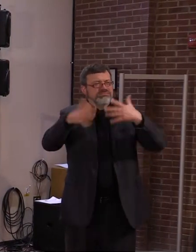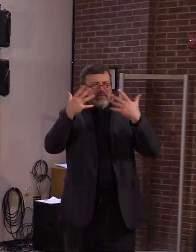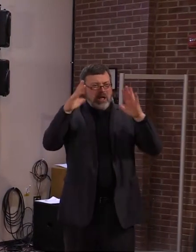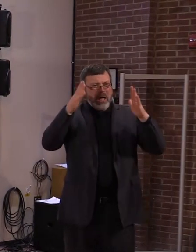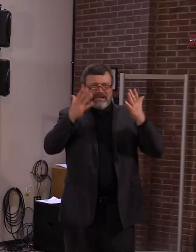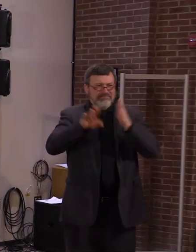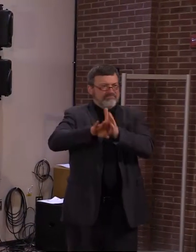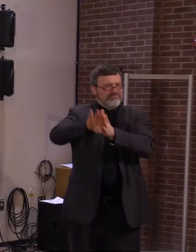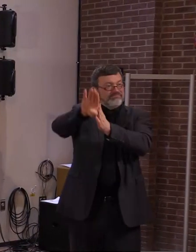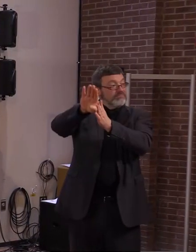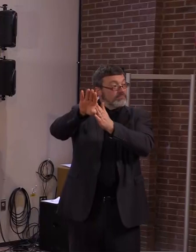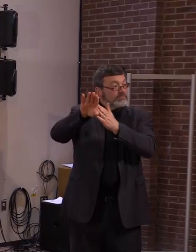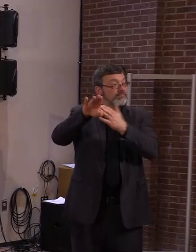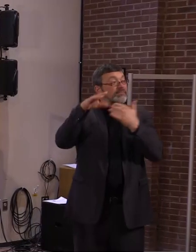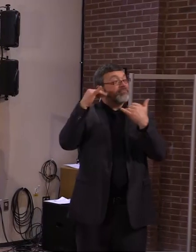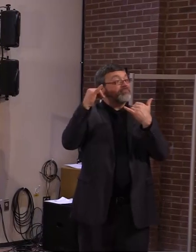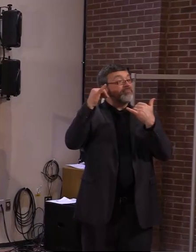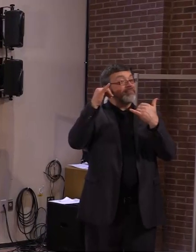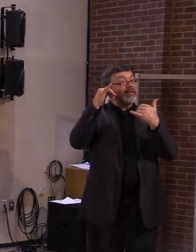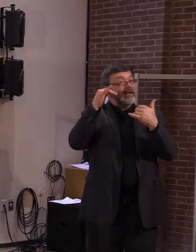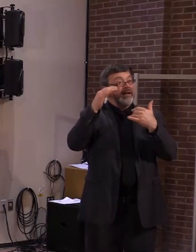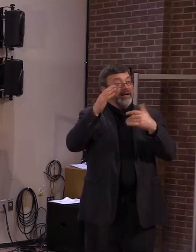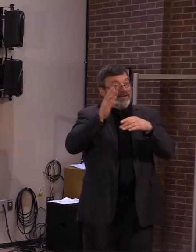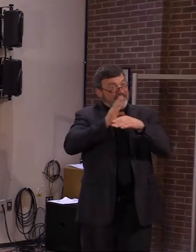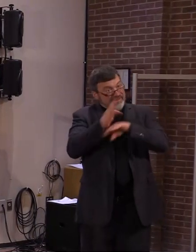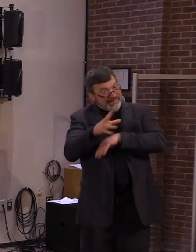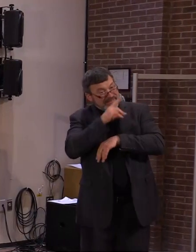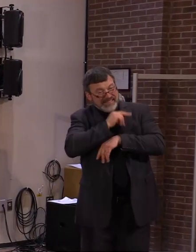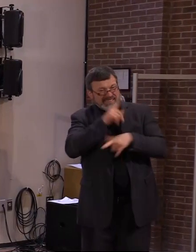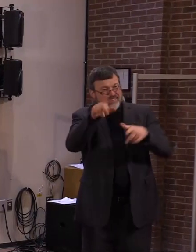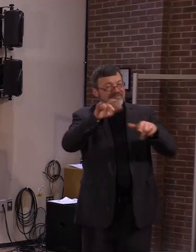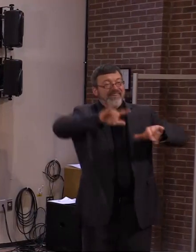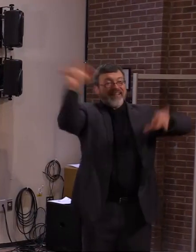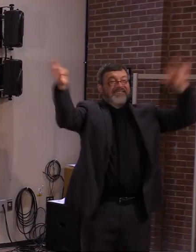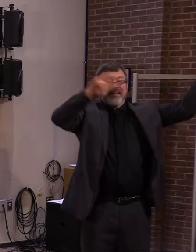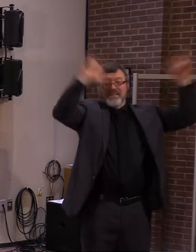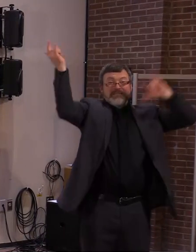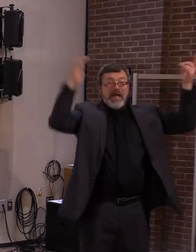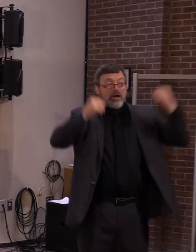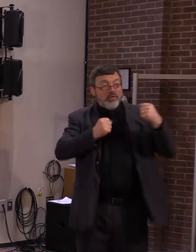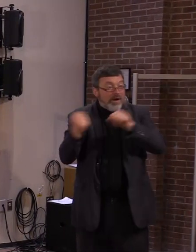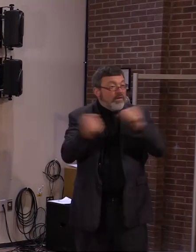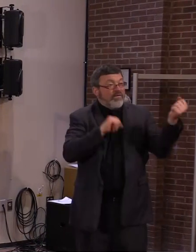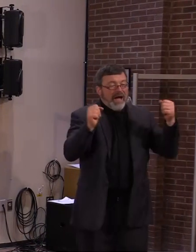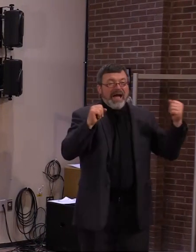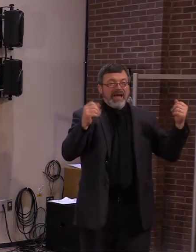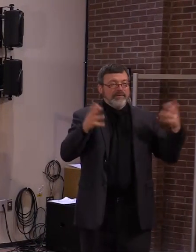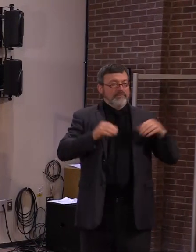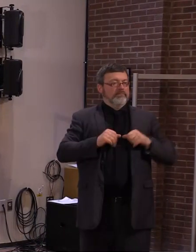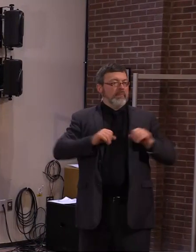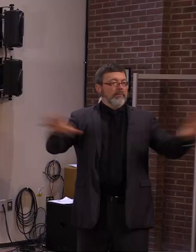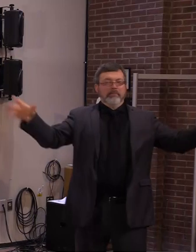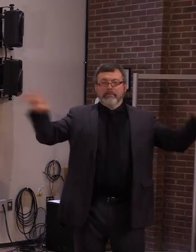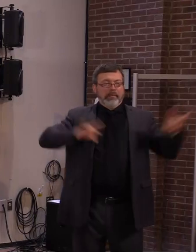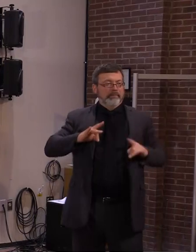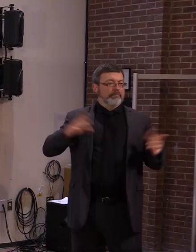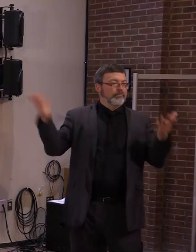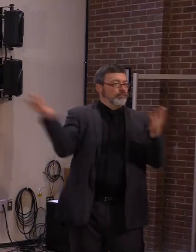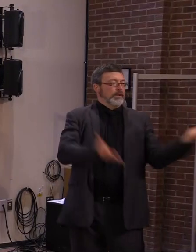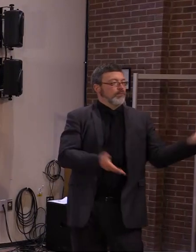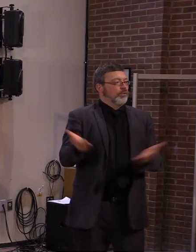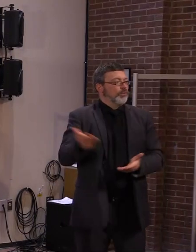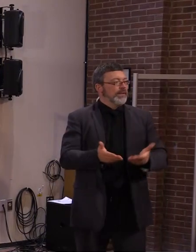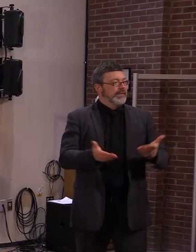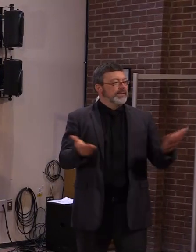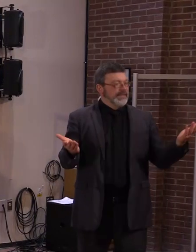more chances to find its way from person to person. So why are case counts so much higher now? Well, we're